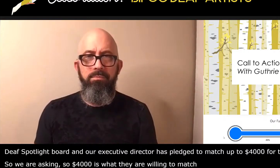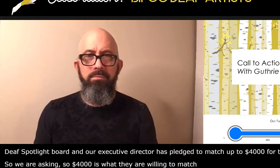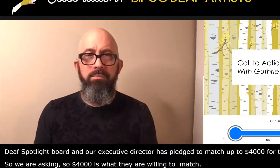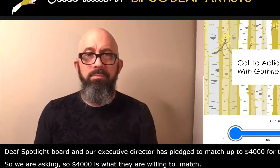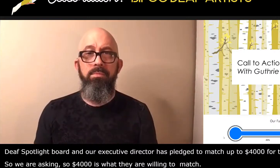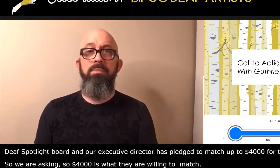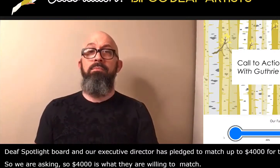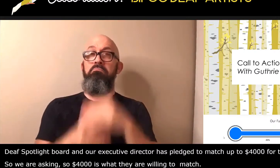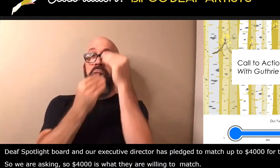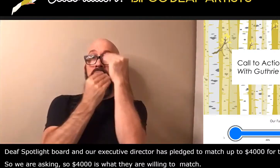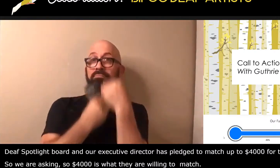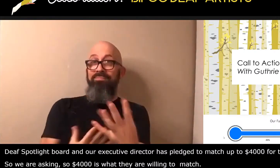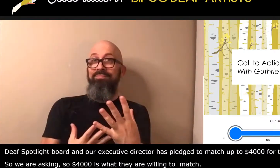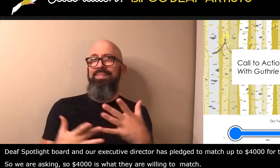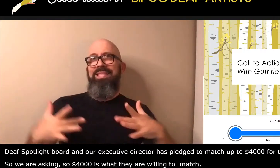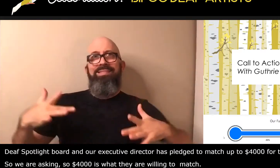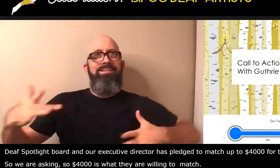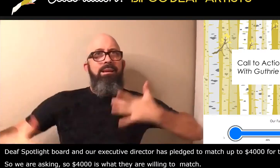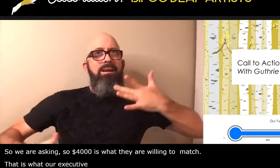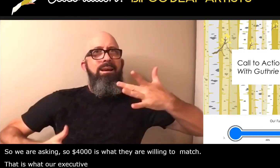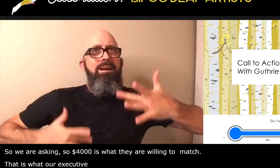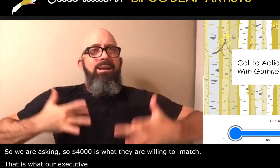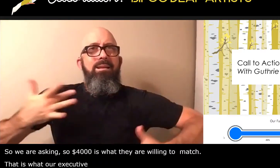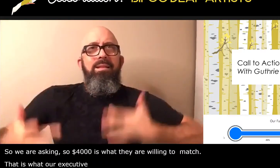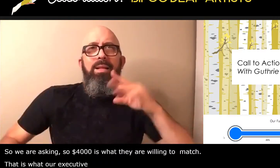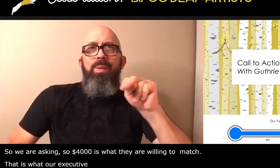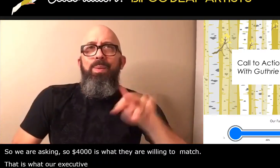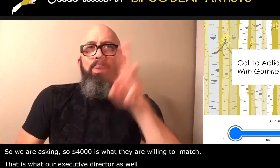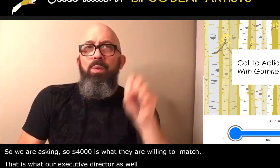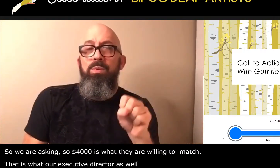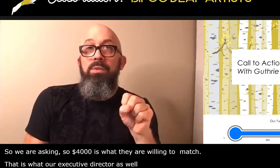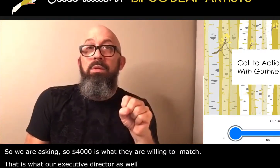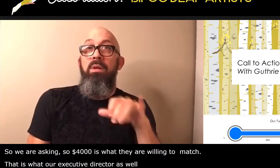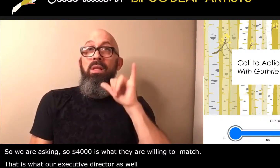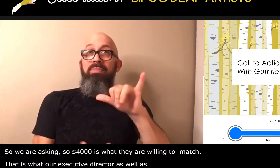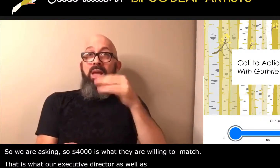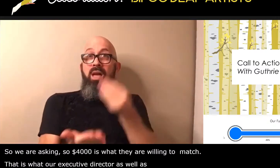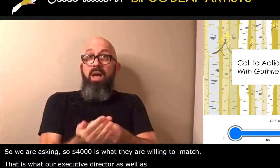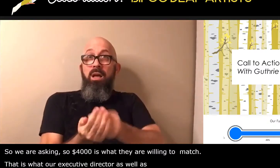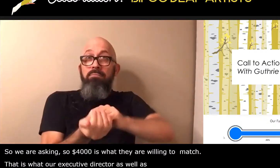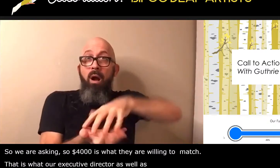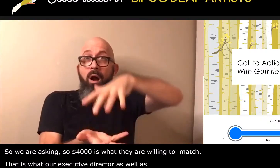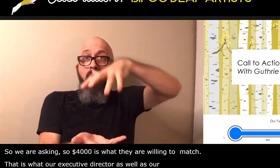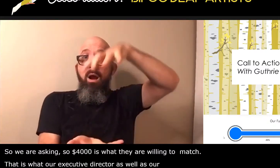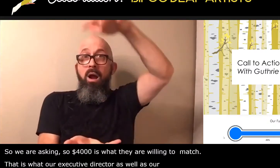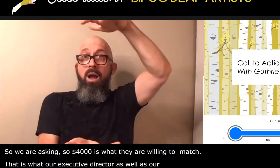That's what our executive director, as well as our Deaf Spotlight Board.